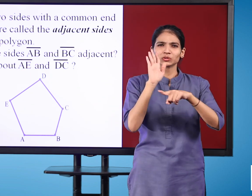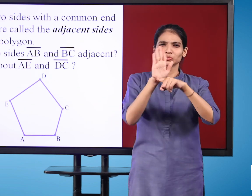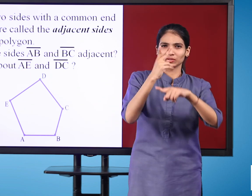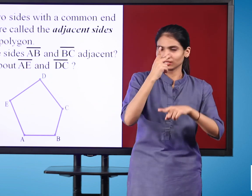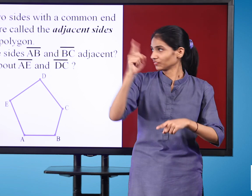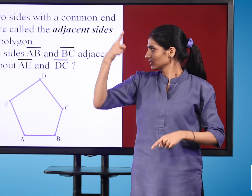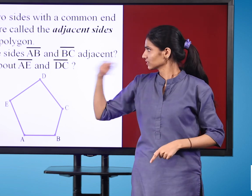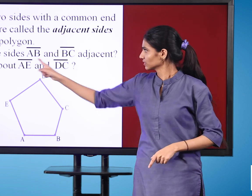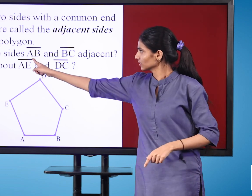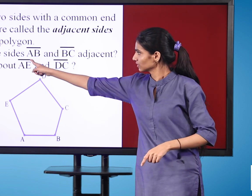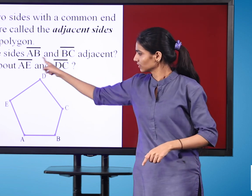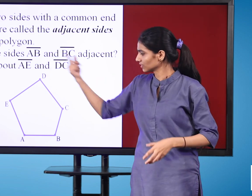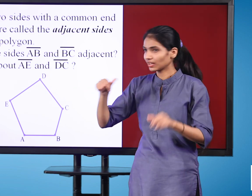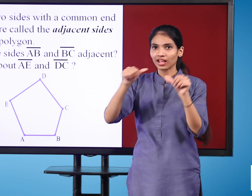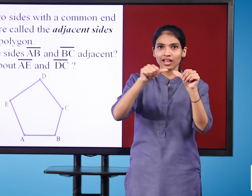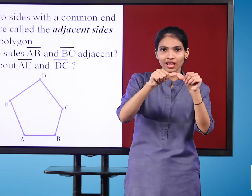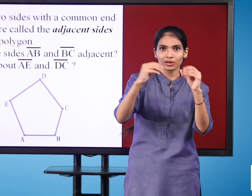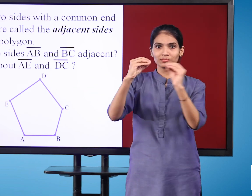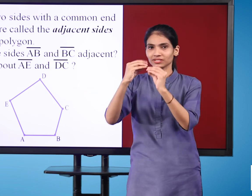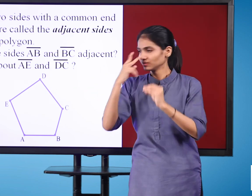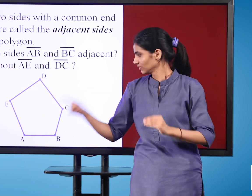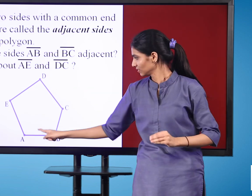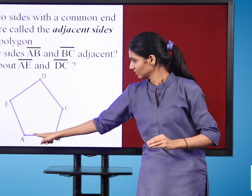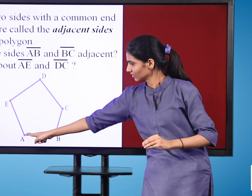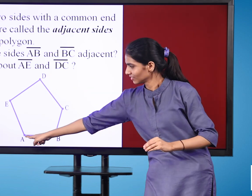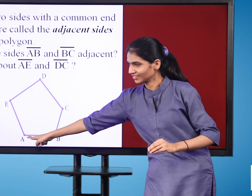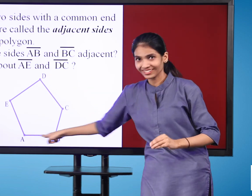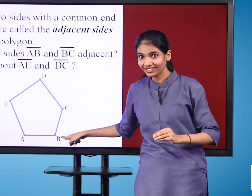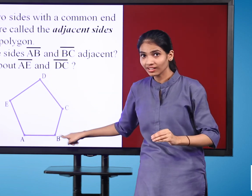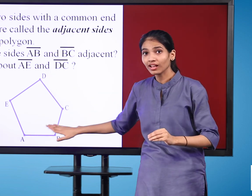Are the sides AB and BC adjacent?